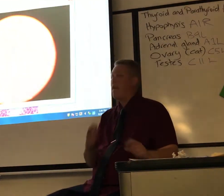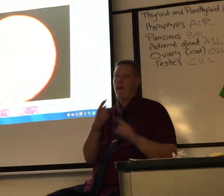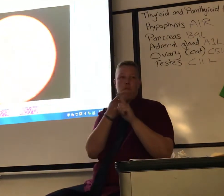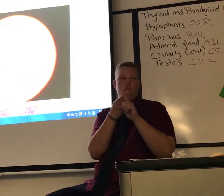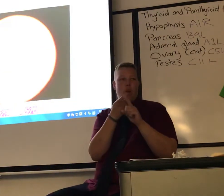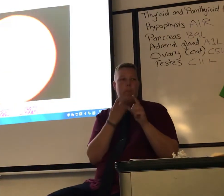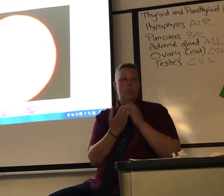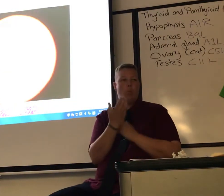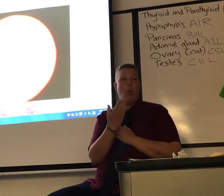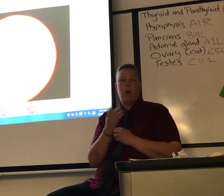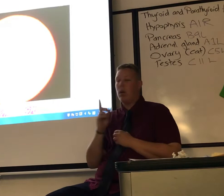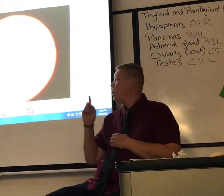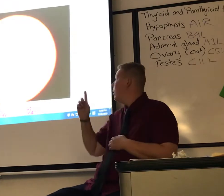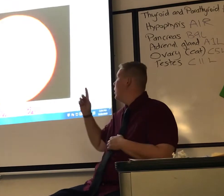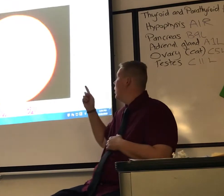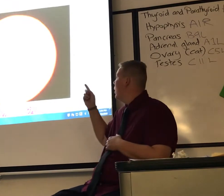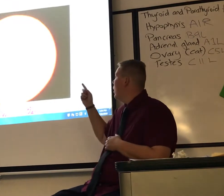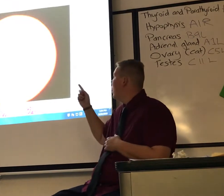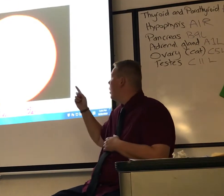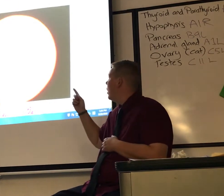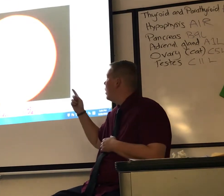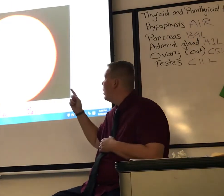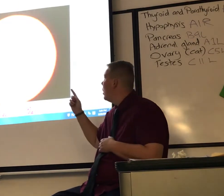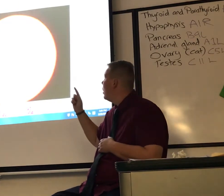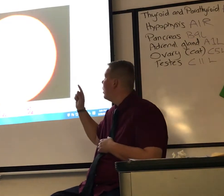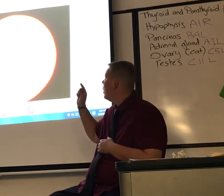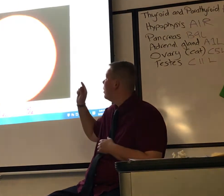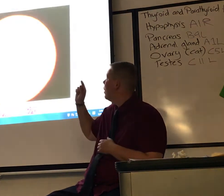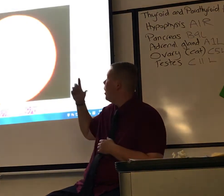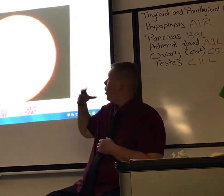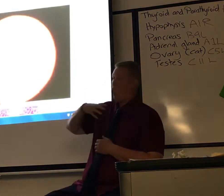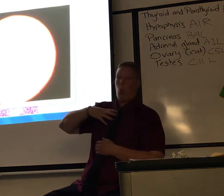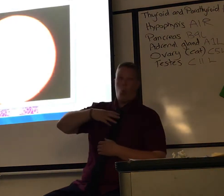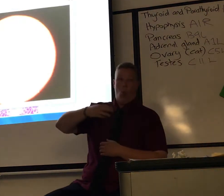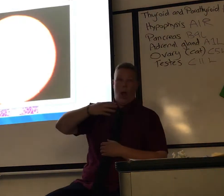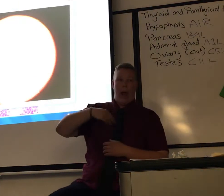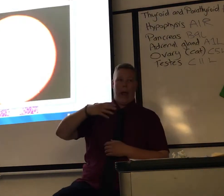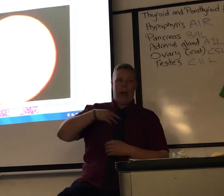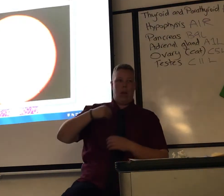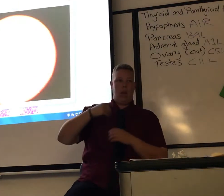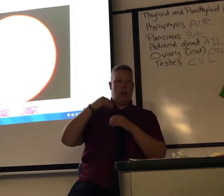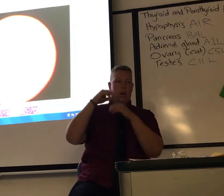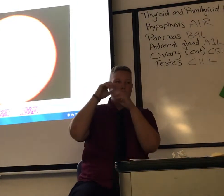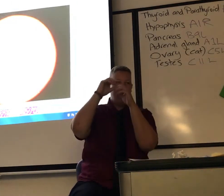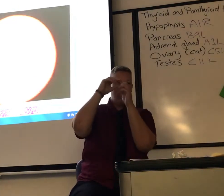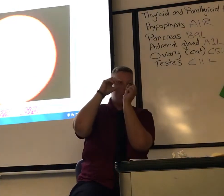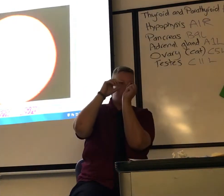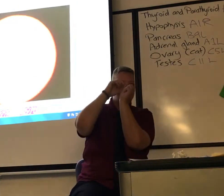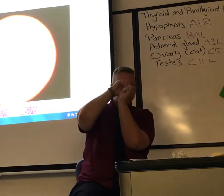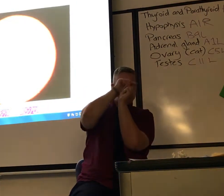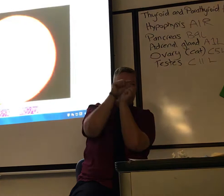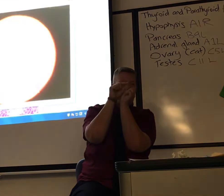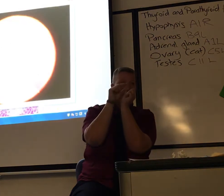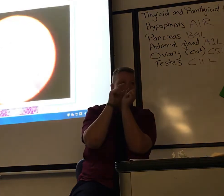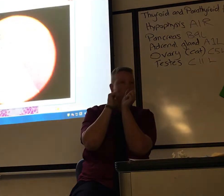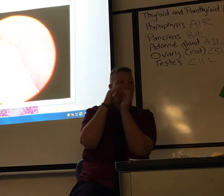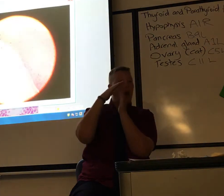Do you see that little light stained nub at the top? That's pituitary stalk or infundibulum.